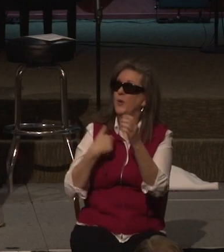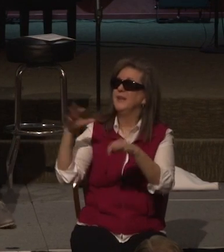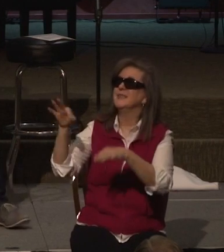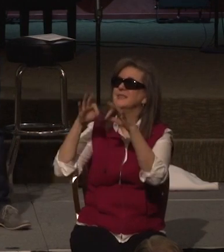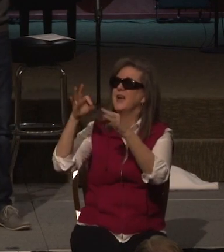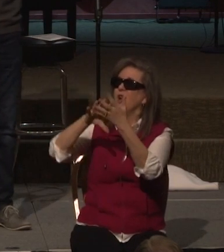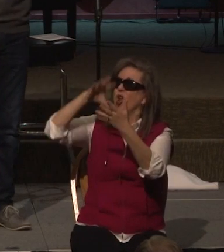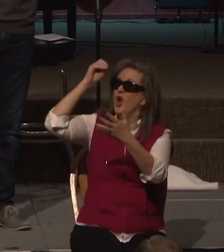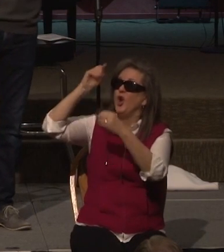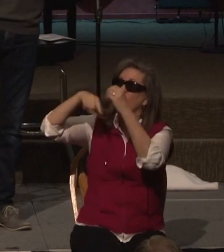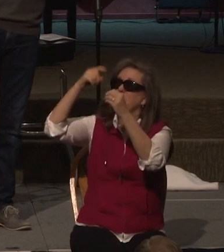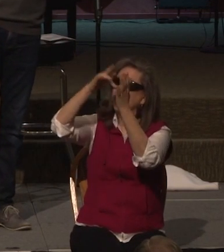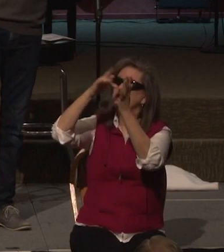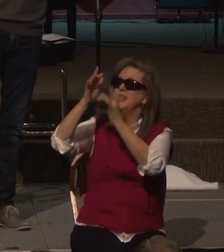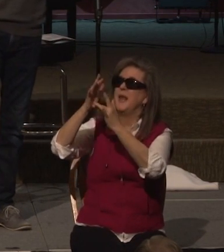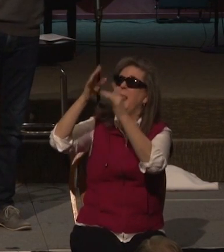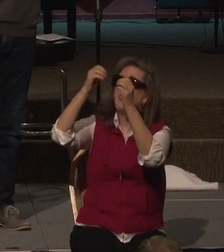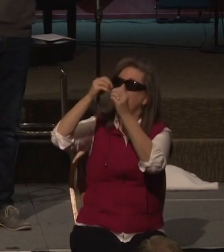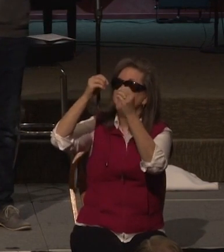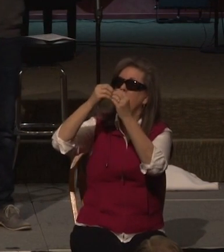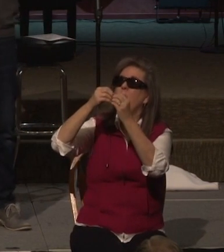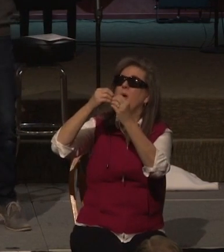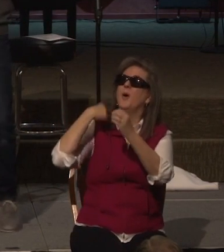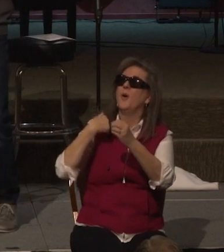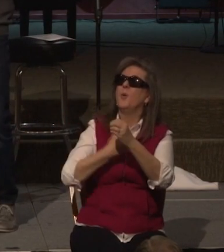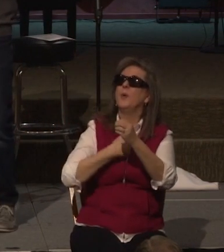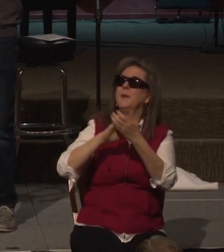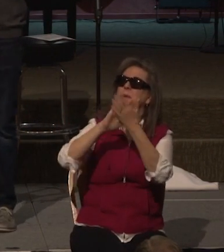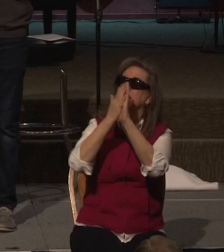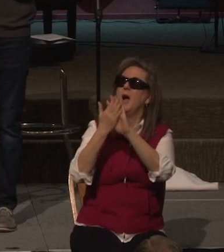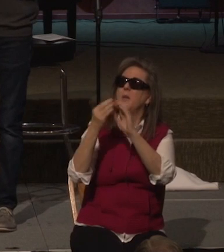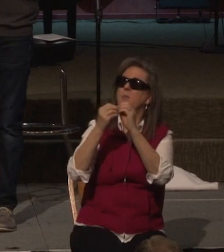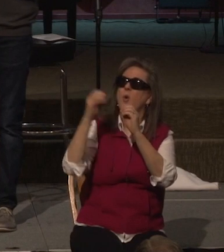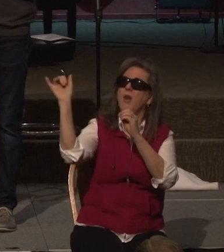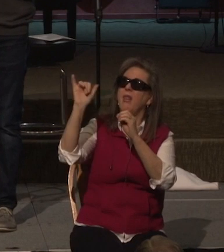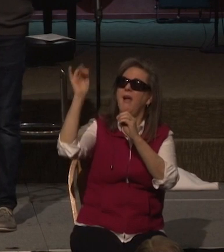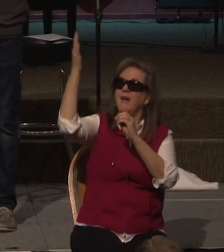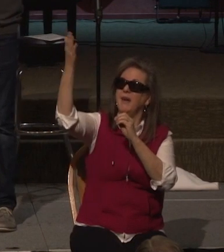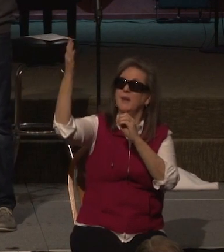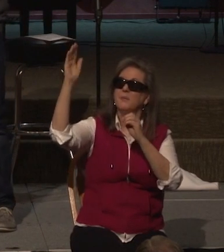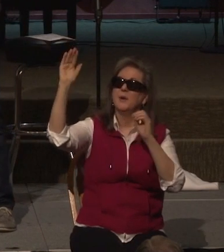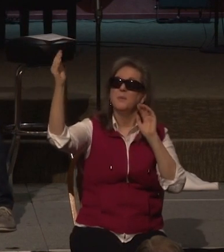discover of Jesus, the more that we can mirror Jesus.